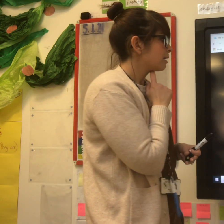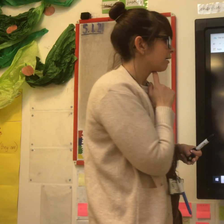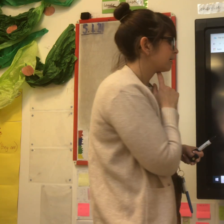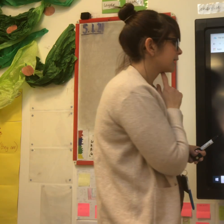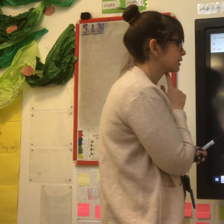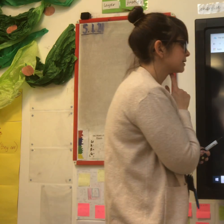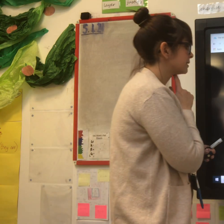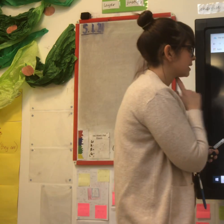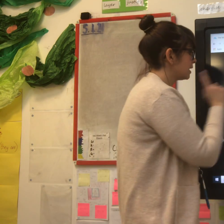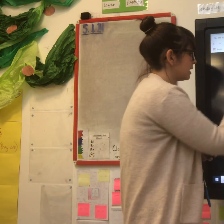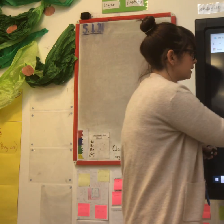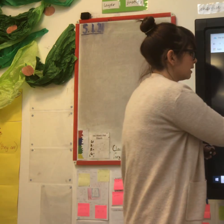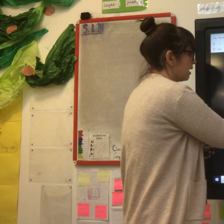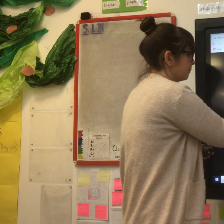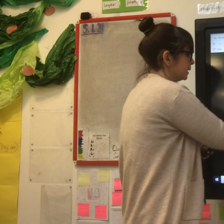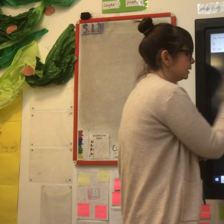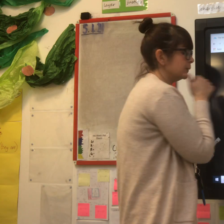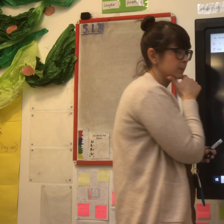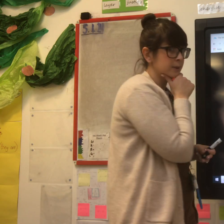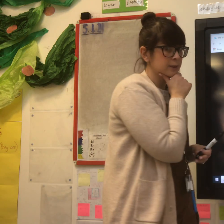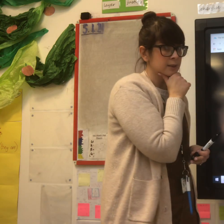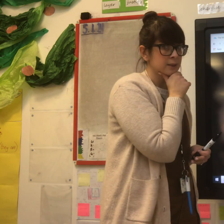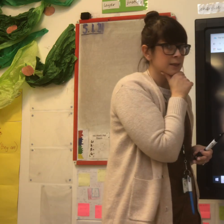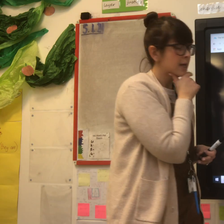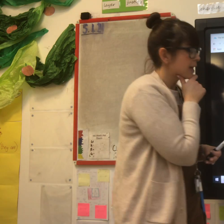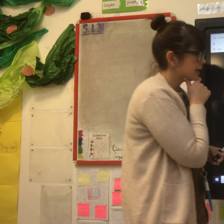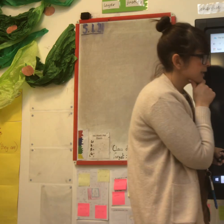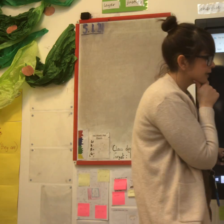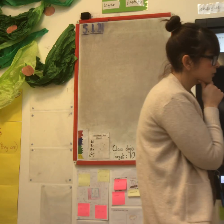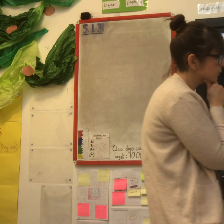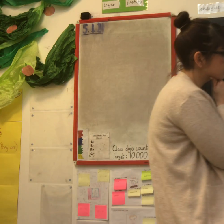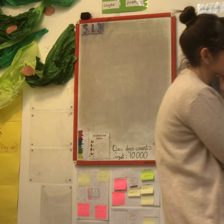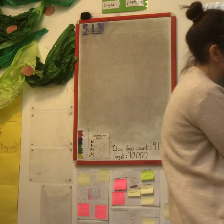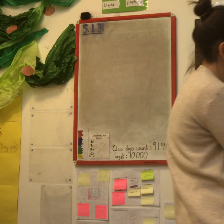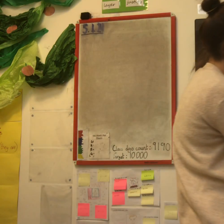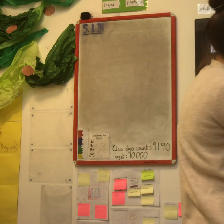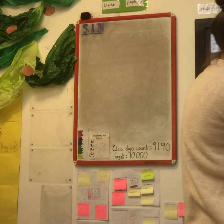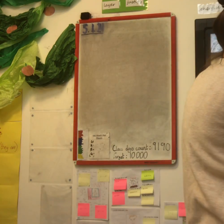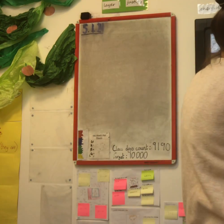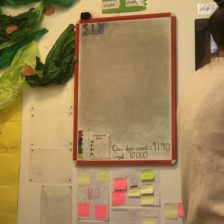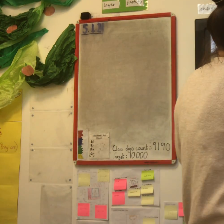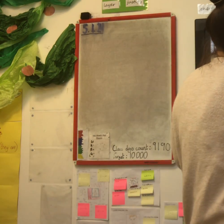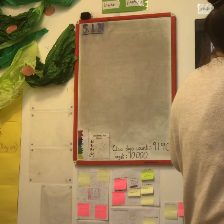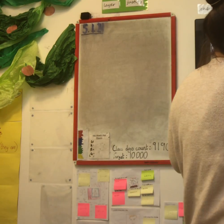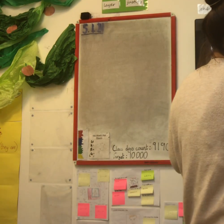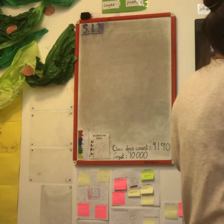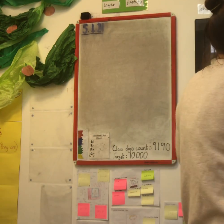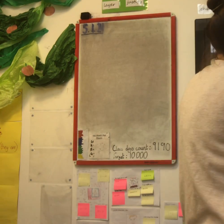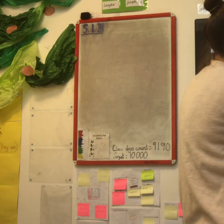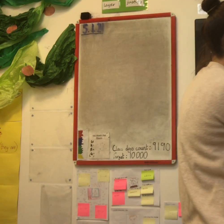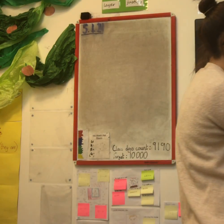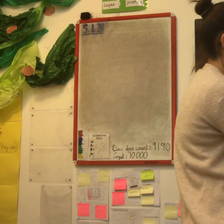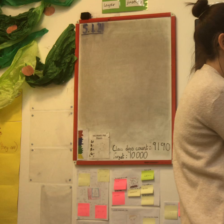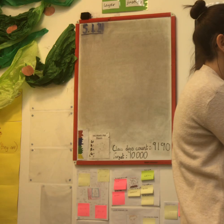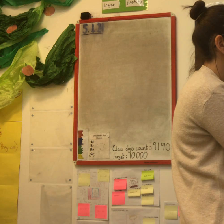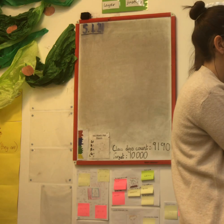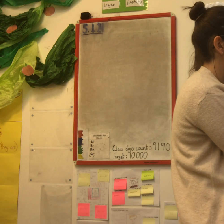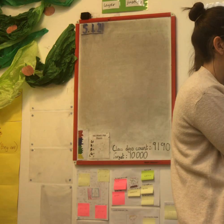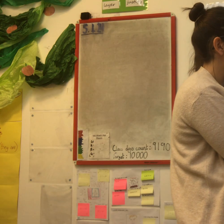I can see a balloon. And I can also see some writing up there. And it says, there is